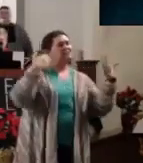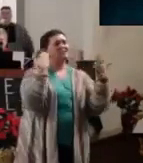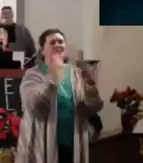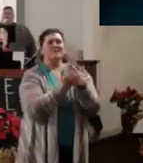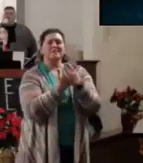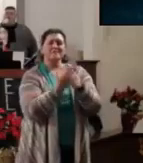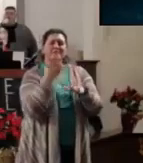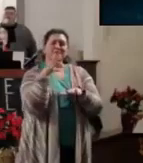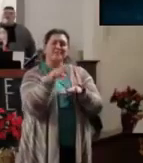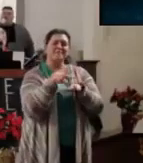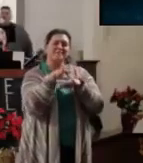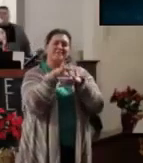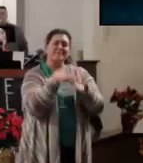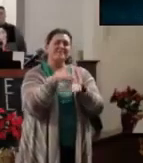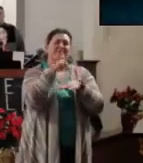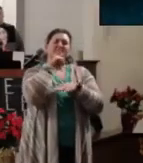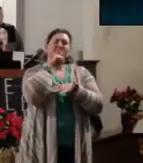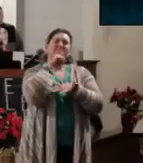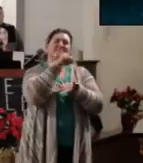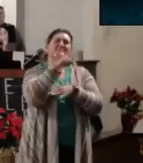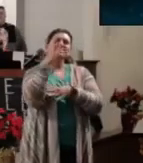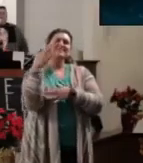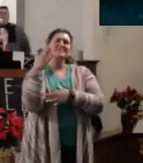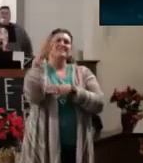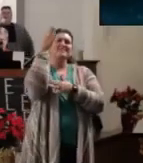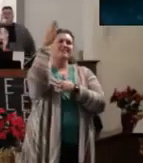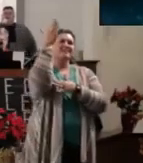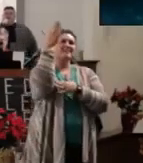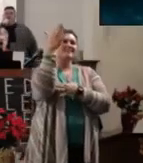consolation, hope of all the